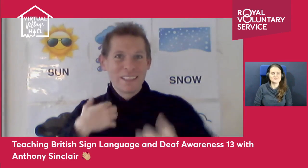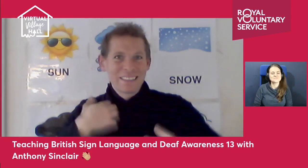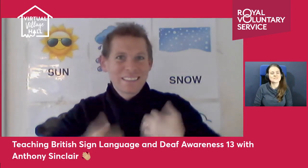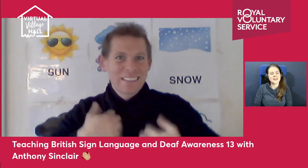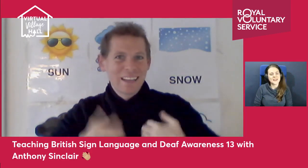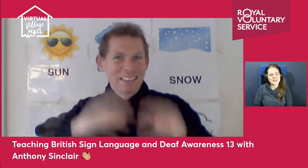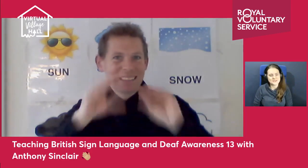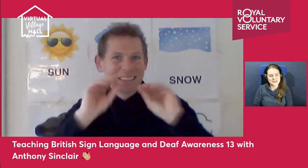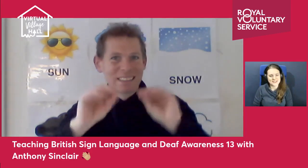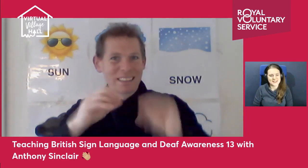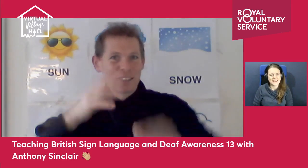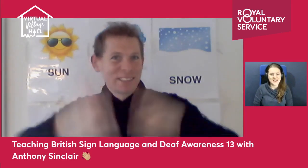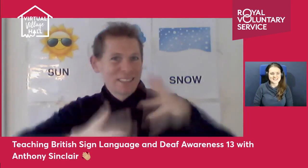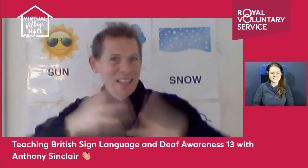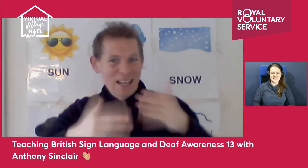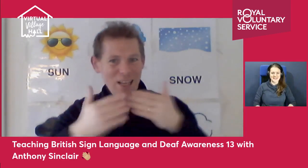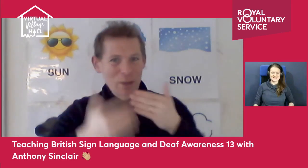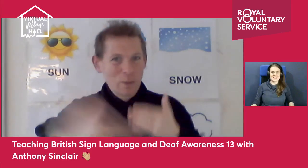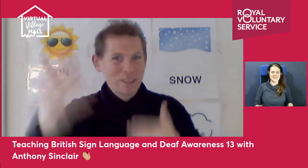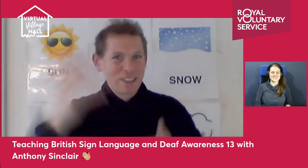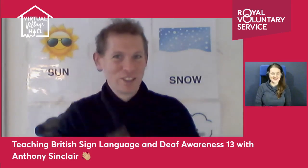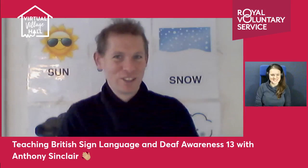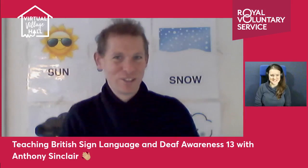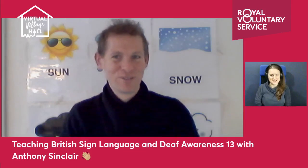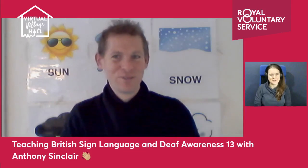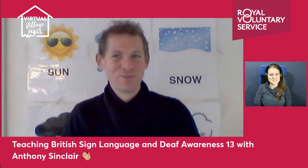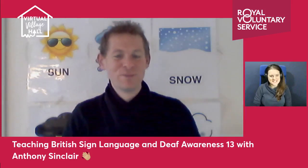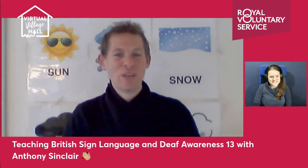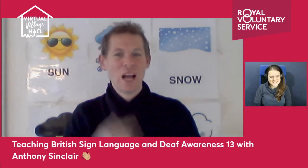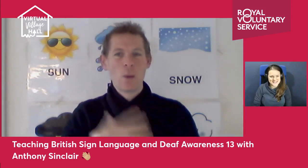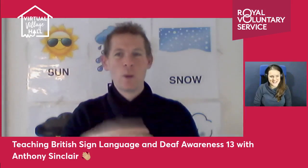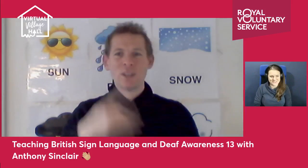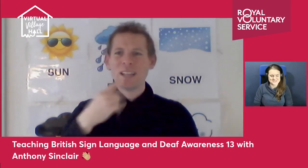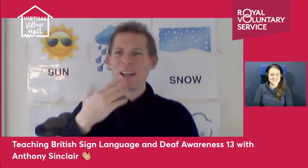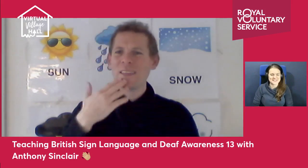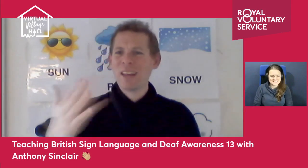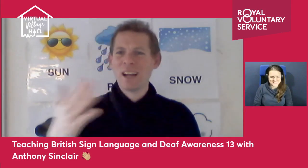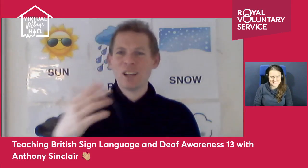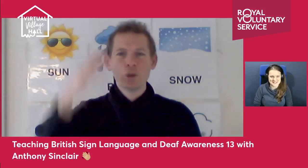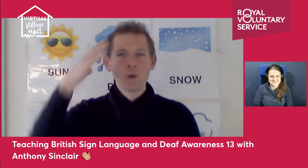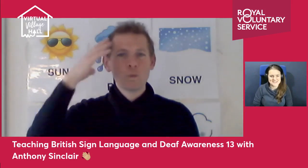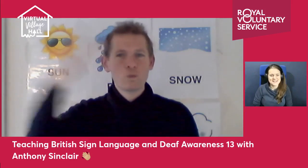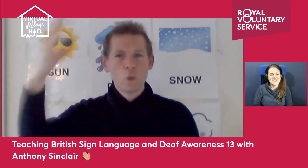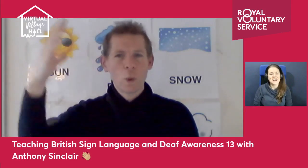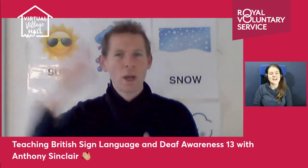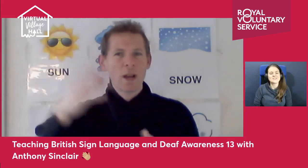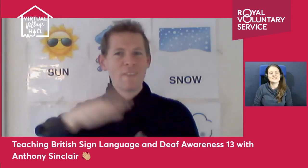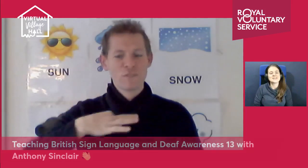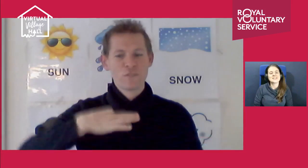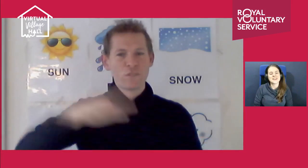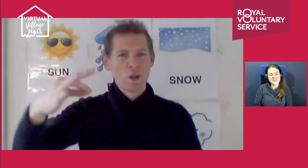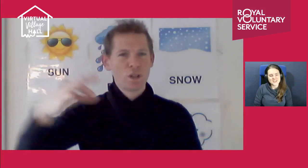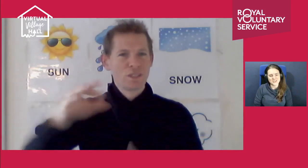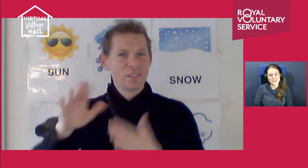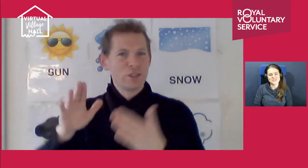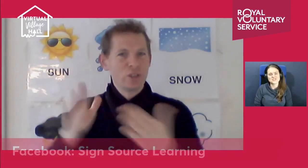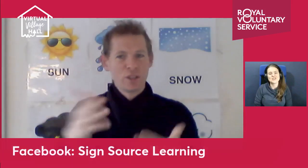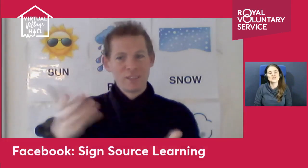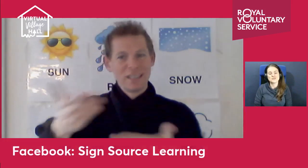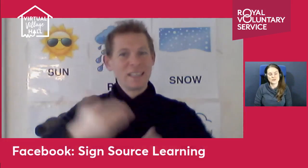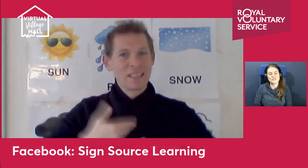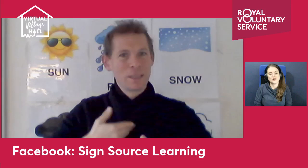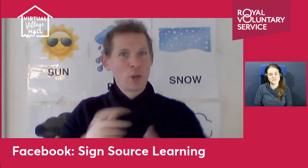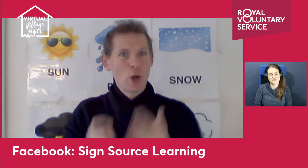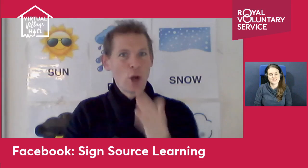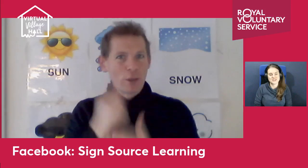So anyway, let's get excited about teaching sign language because I certainly am. And I want to say thank you to